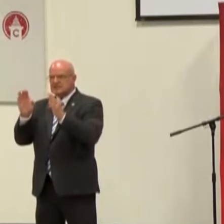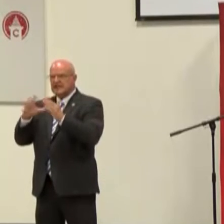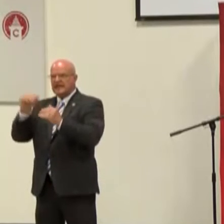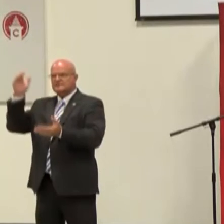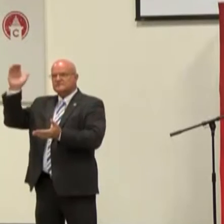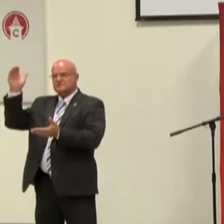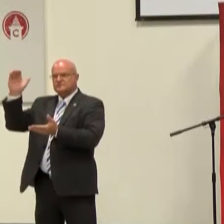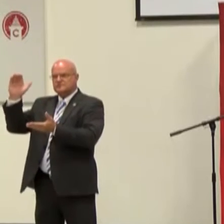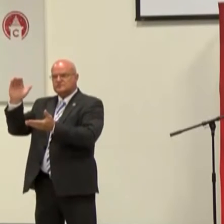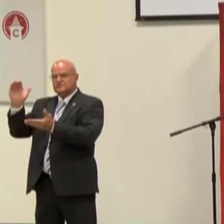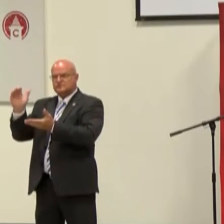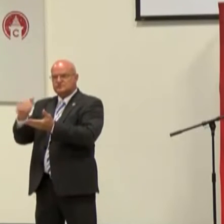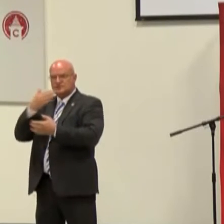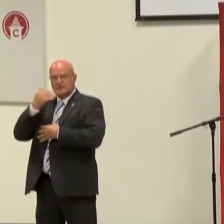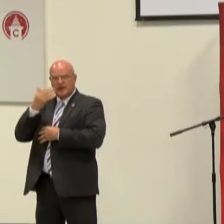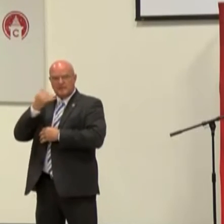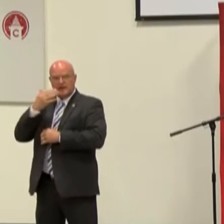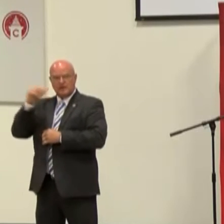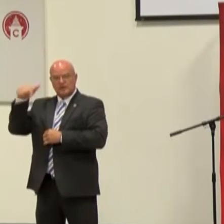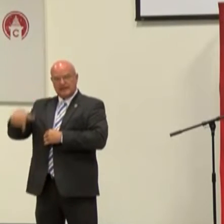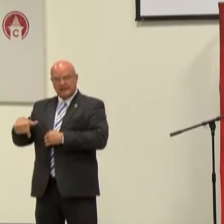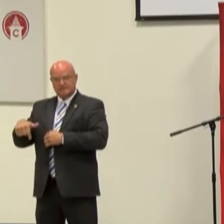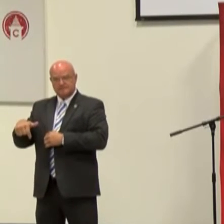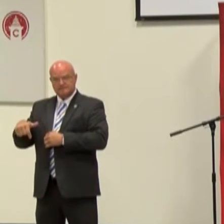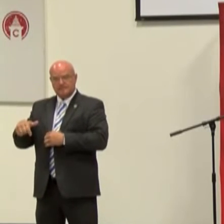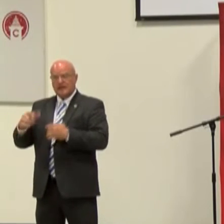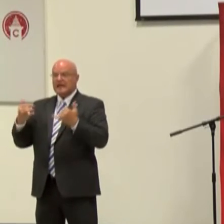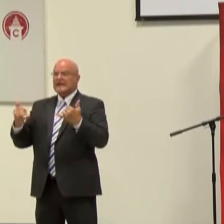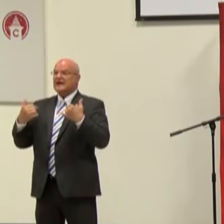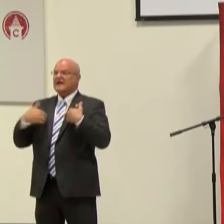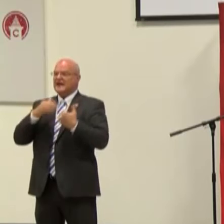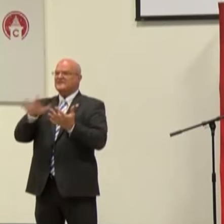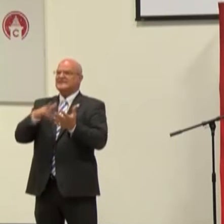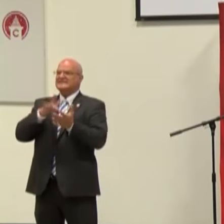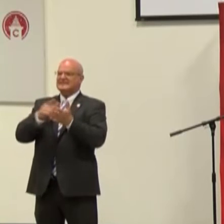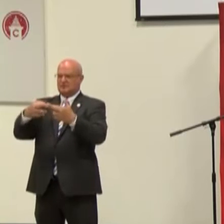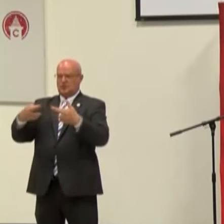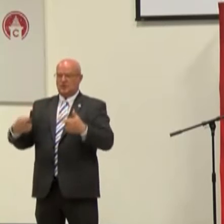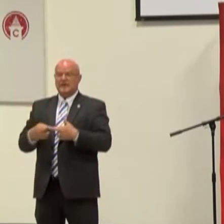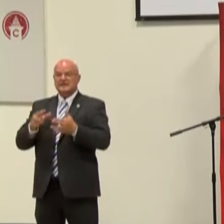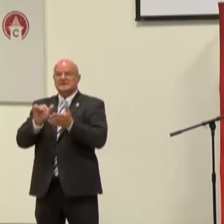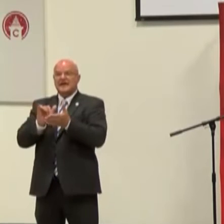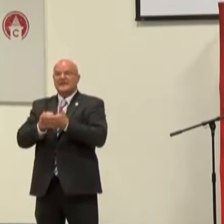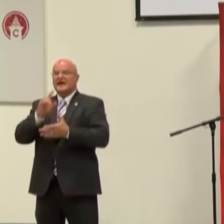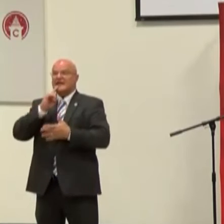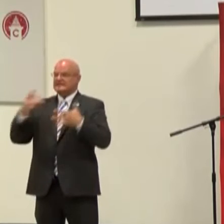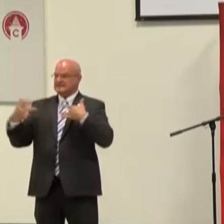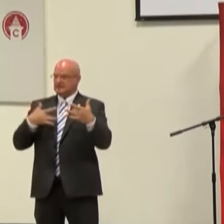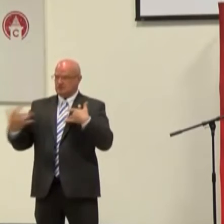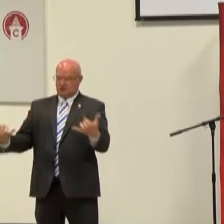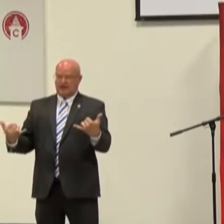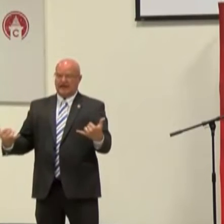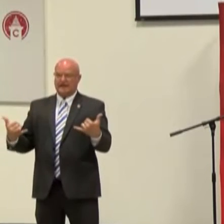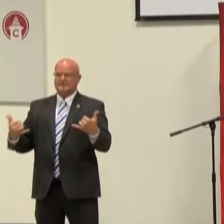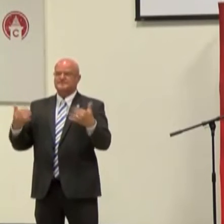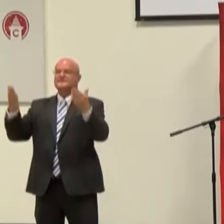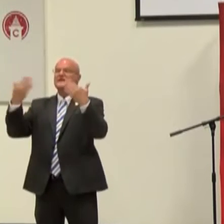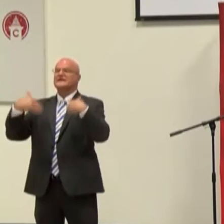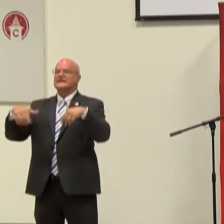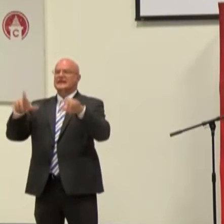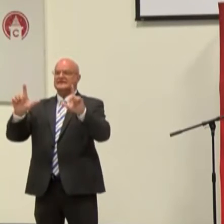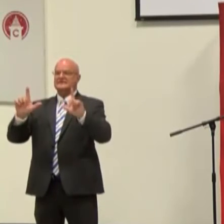it starts looking better, growing down a little bit. But now we got the central region that is a concern. If you go to the